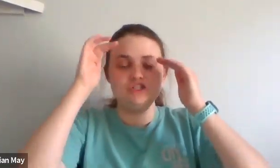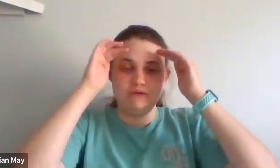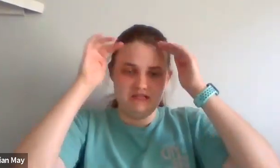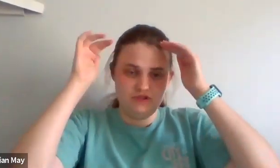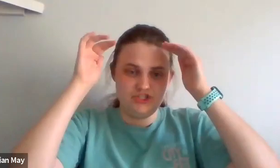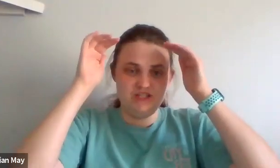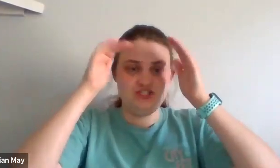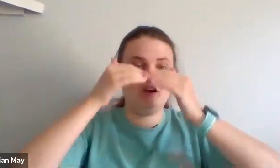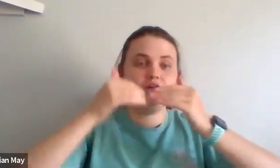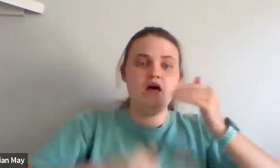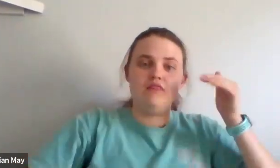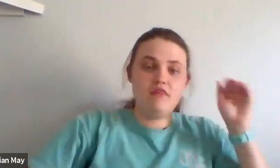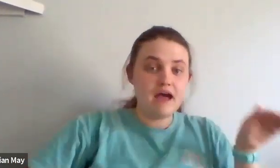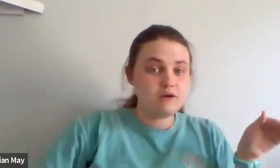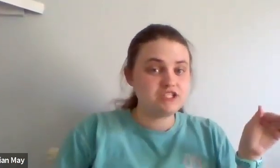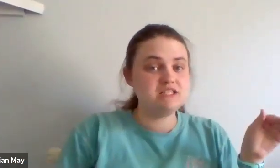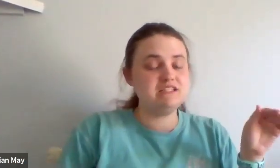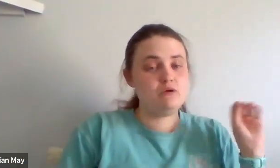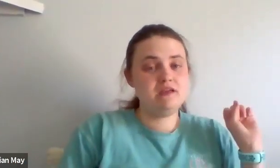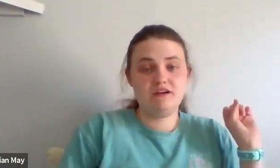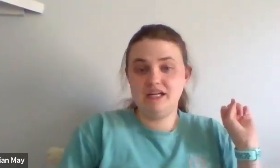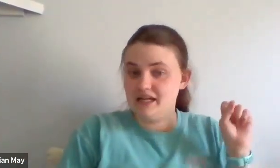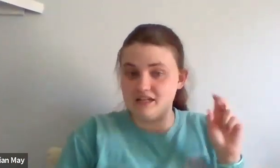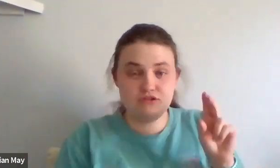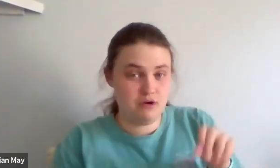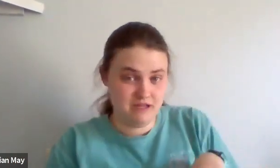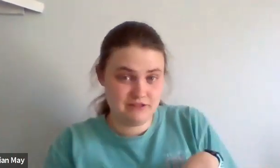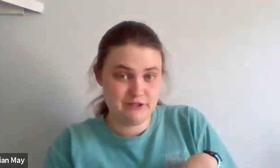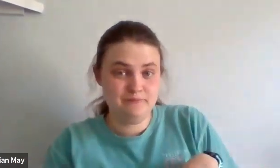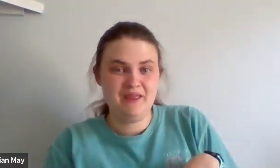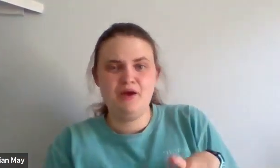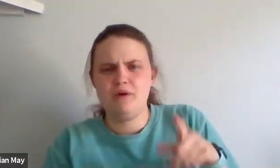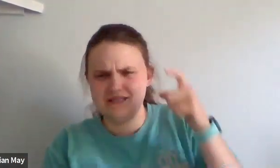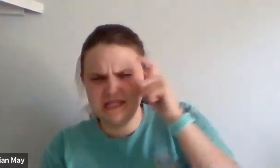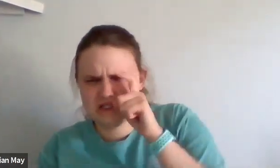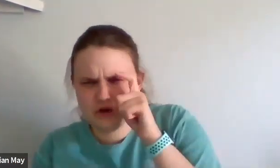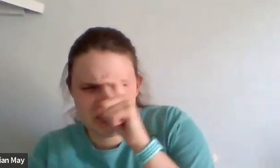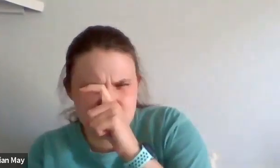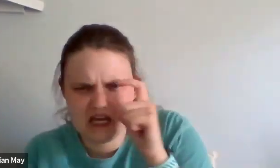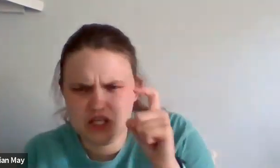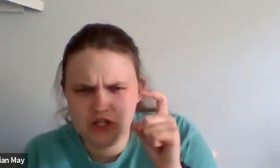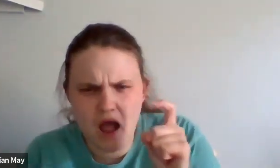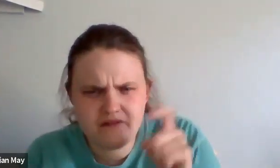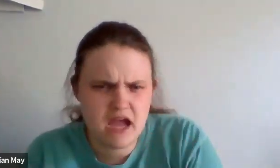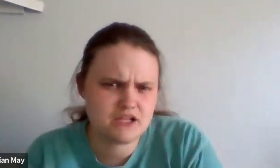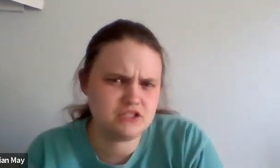showing differentiation of that question is only going to need a yes or no answer. Whereas these are questions that you have to